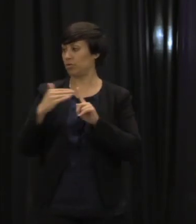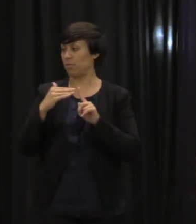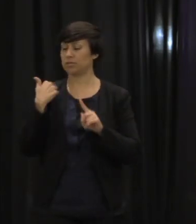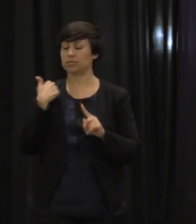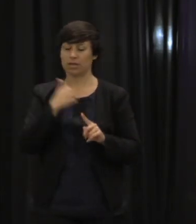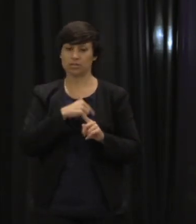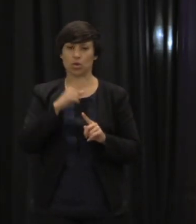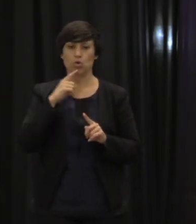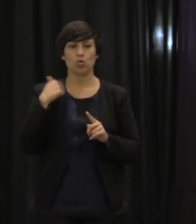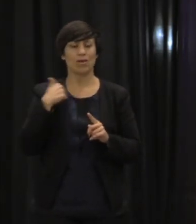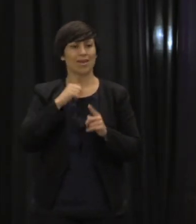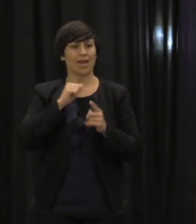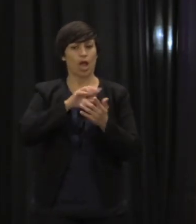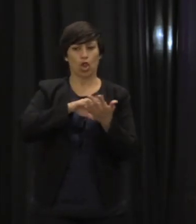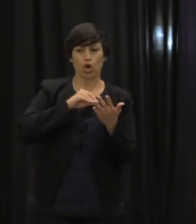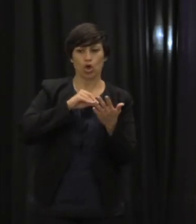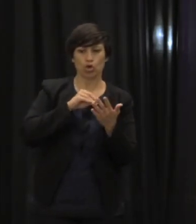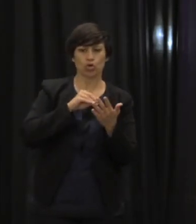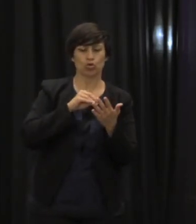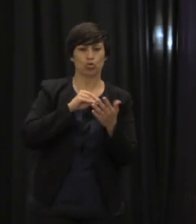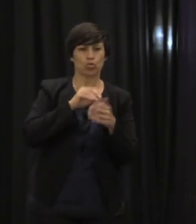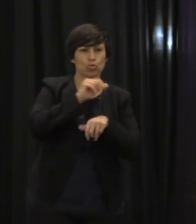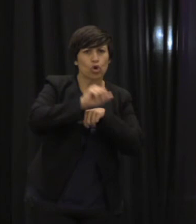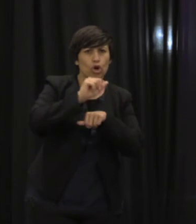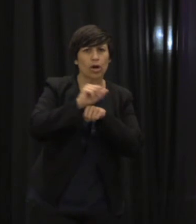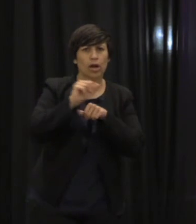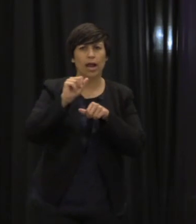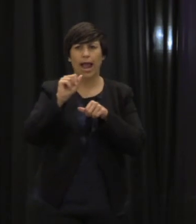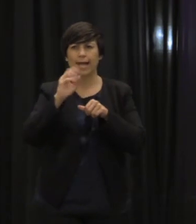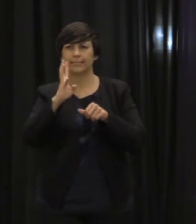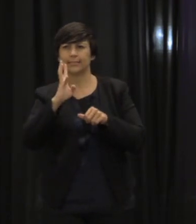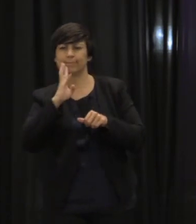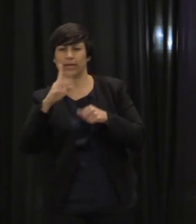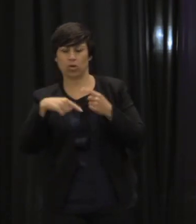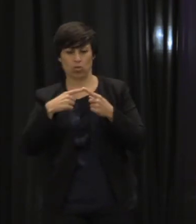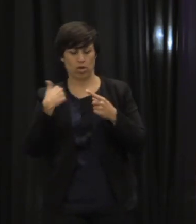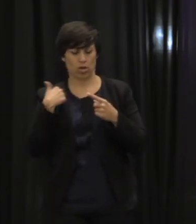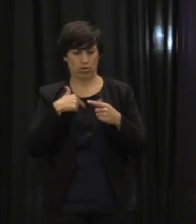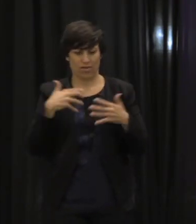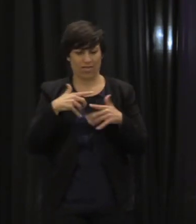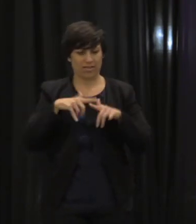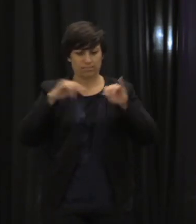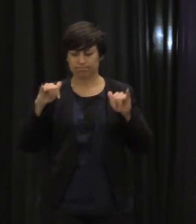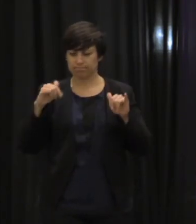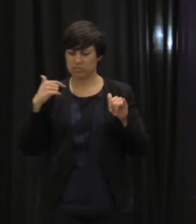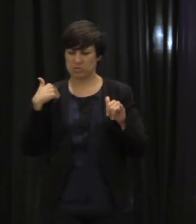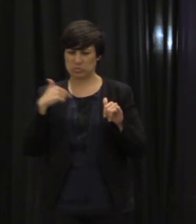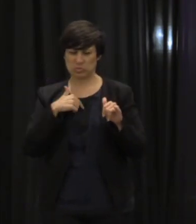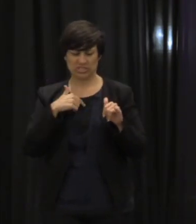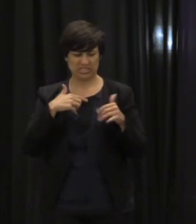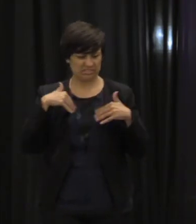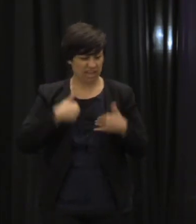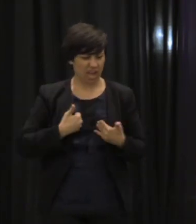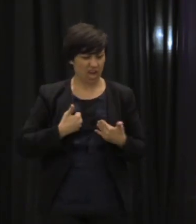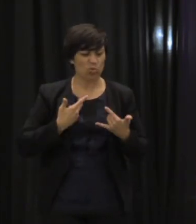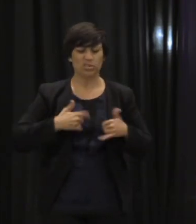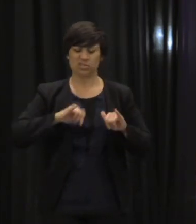work and speak when we are afraid in the same way that we have learned to work and speak when we are tired.